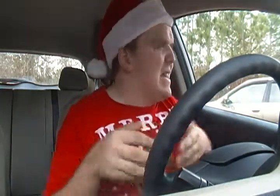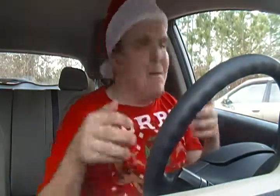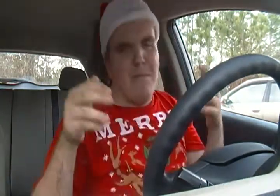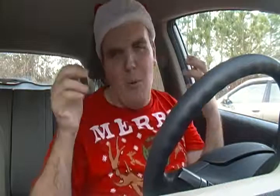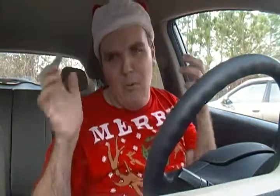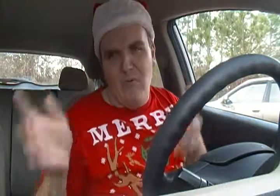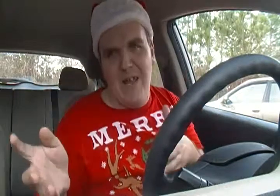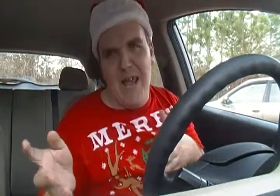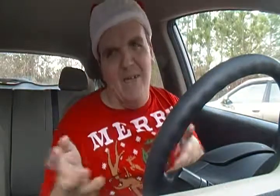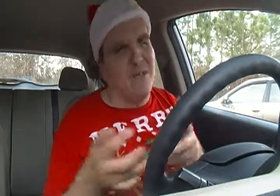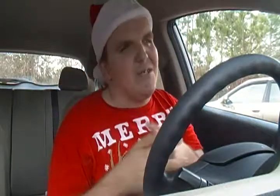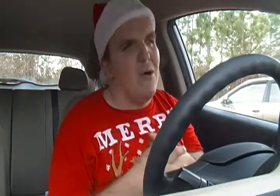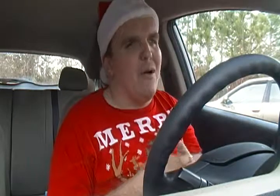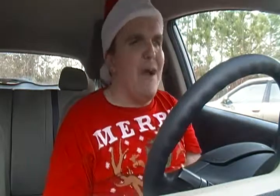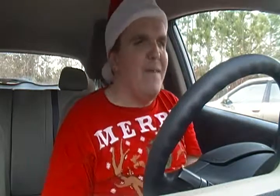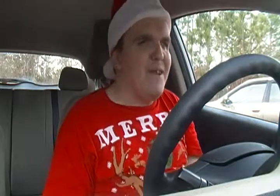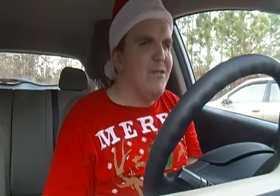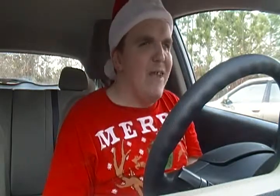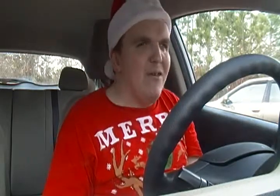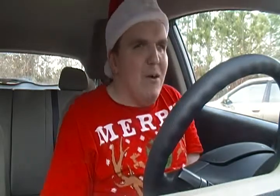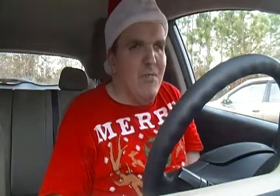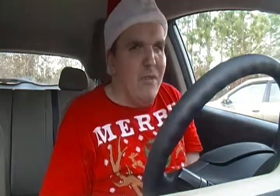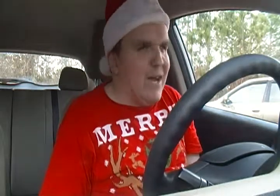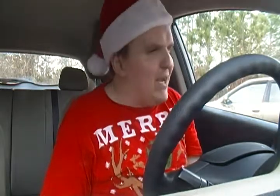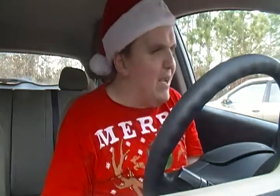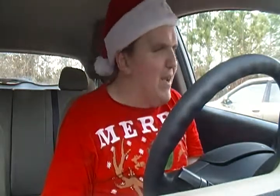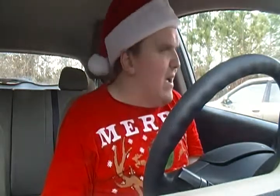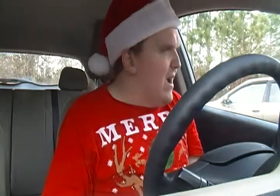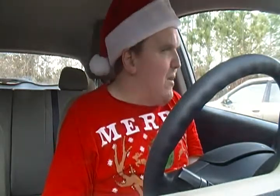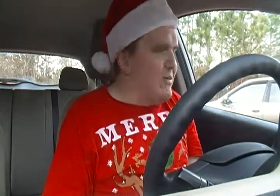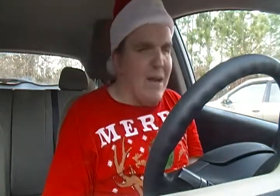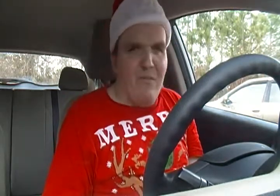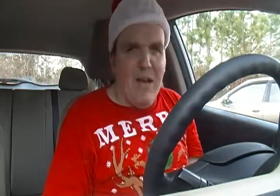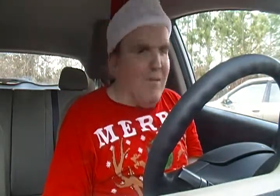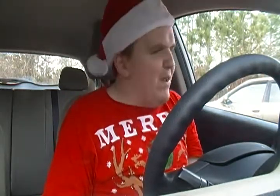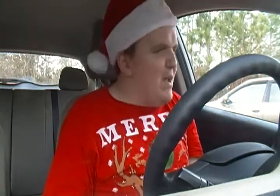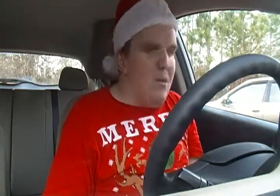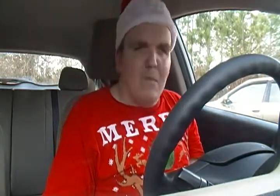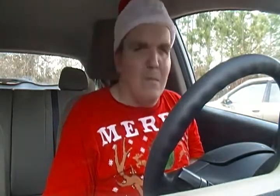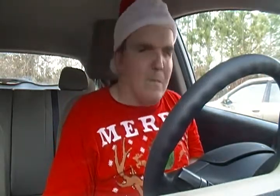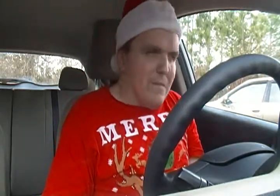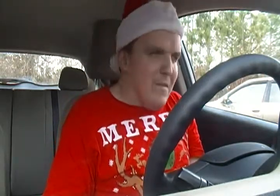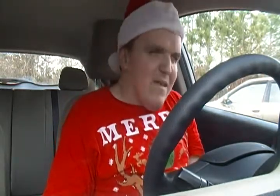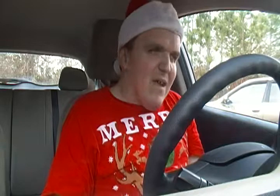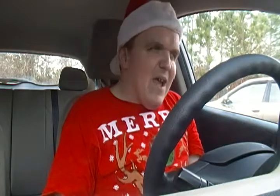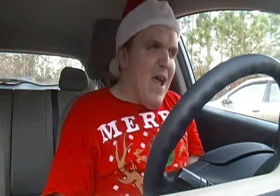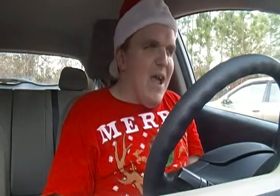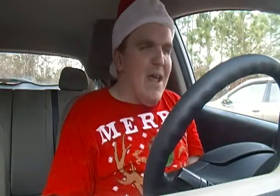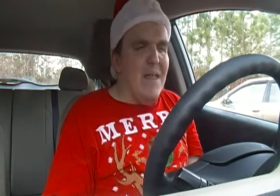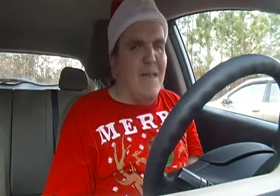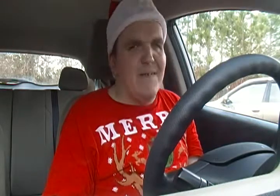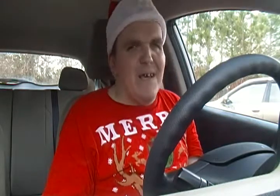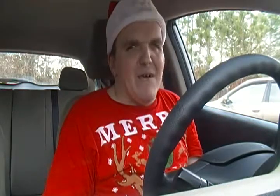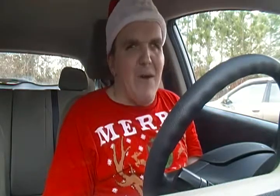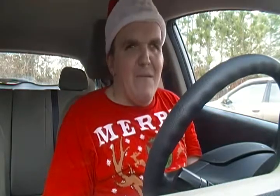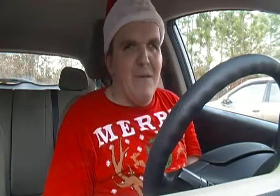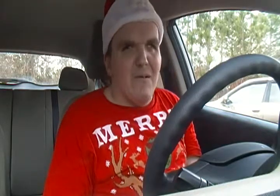leaving poor flick out in the snow and the teacher's like where's flick and i was like flick flick who and then they said ralph